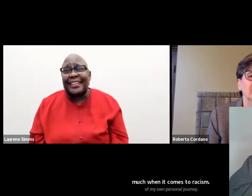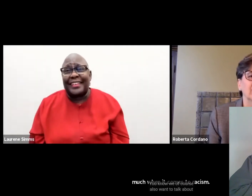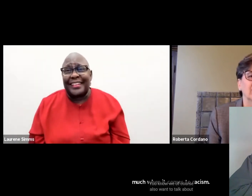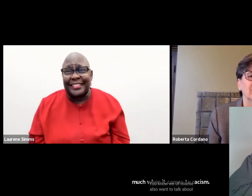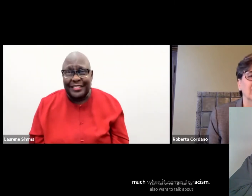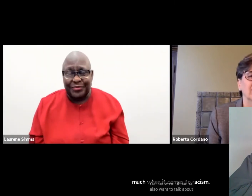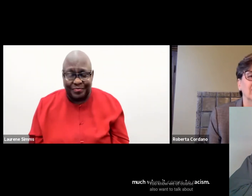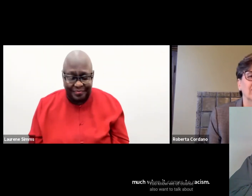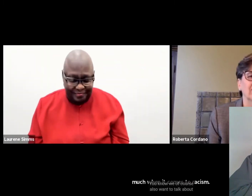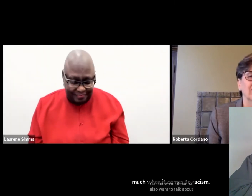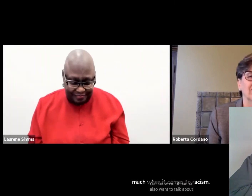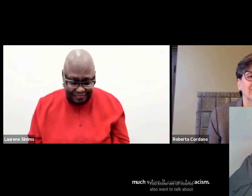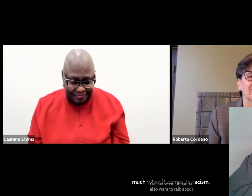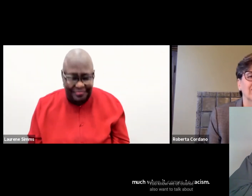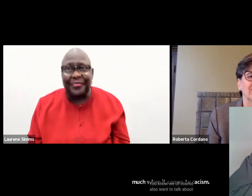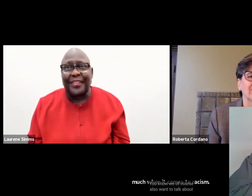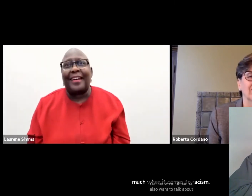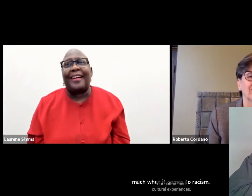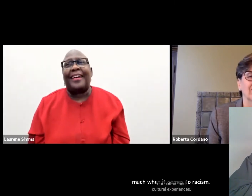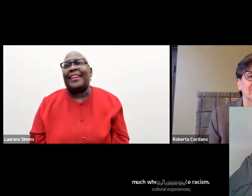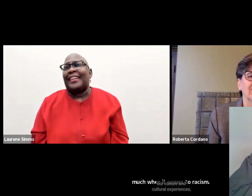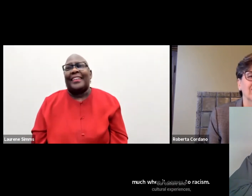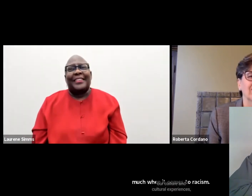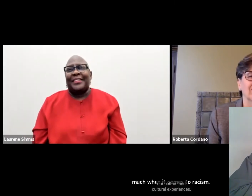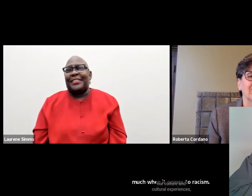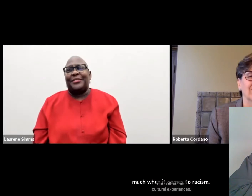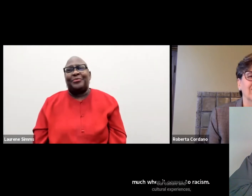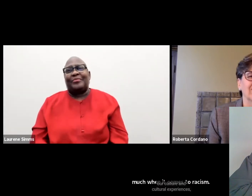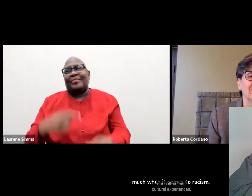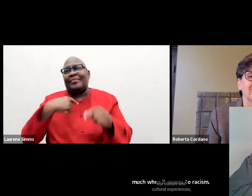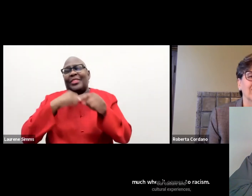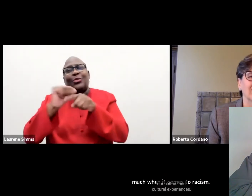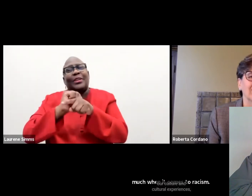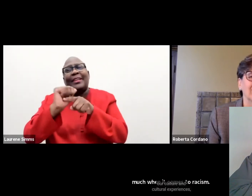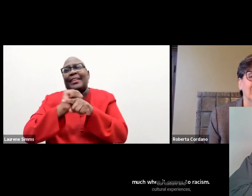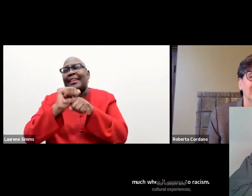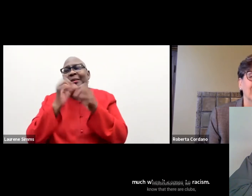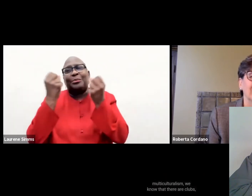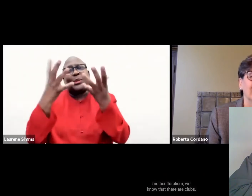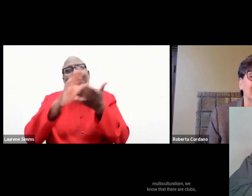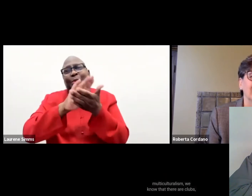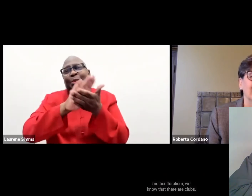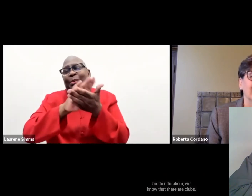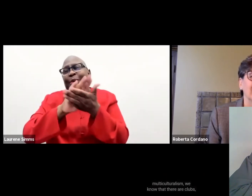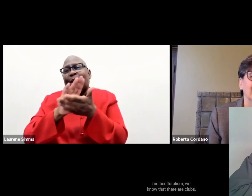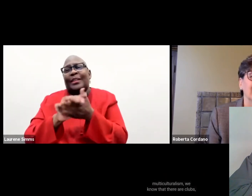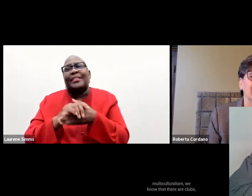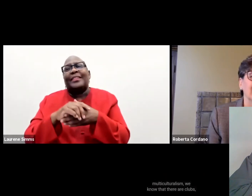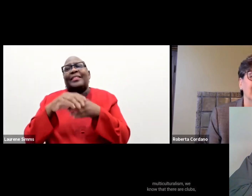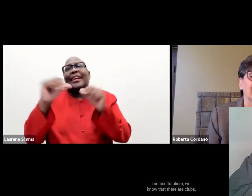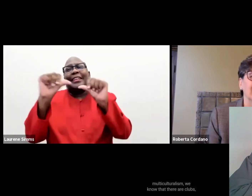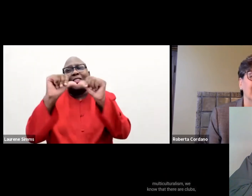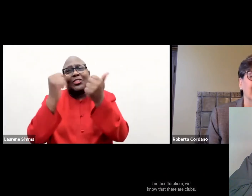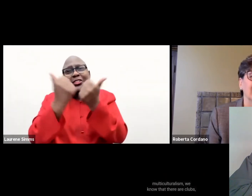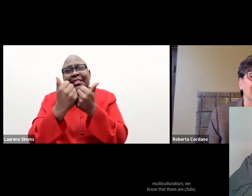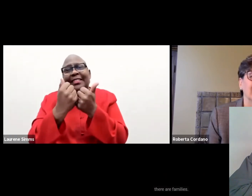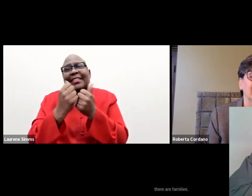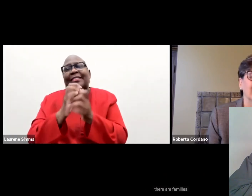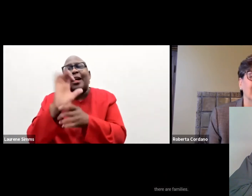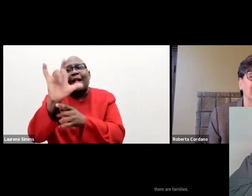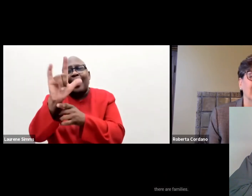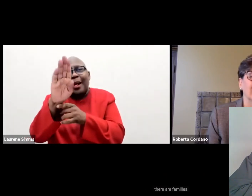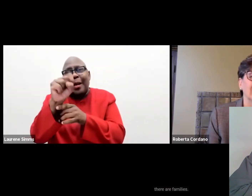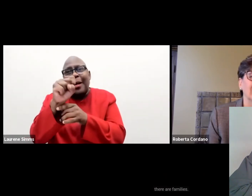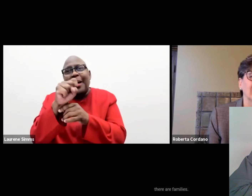between the Black people, we of course want to talk about that. Our cultural experiences as well that